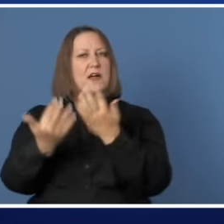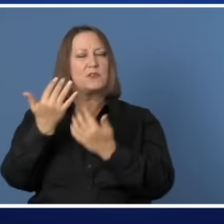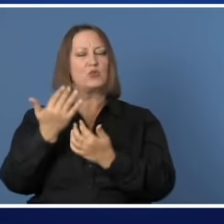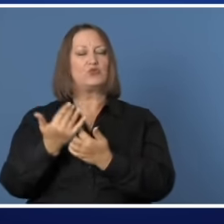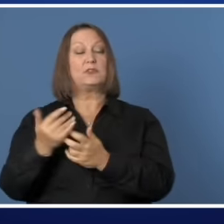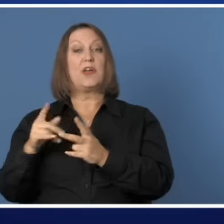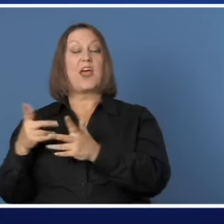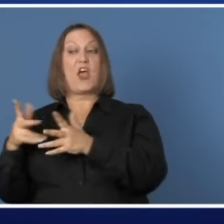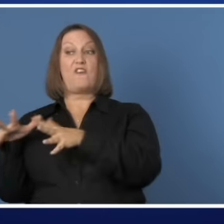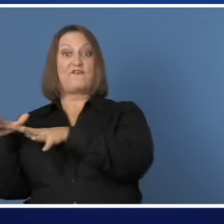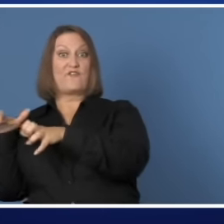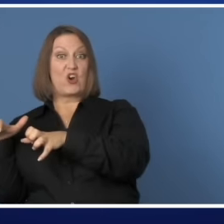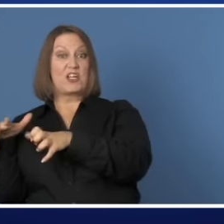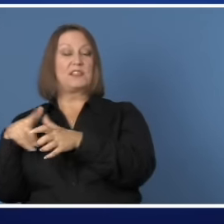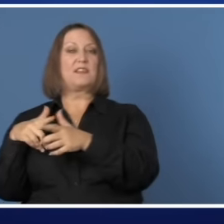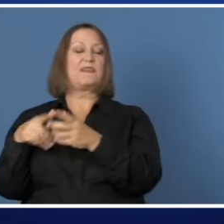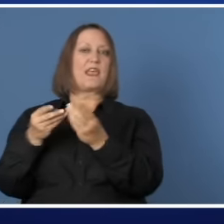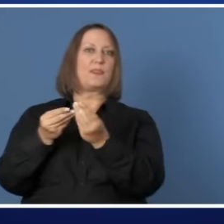fires,